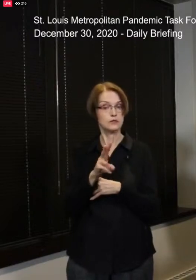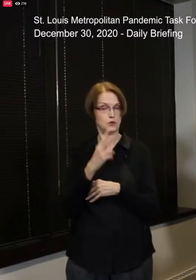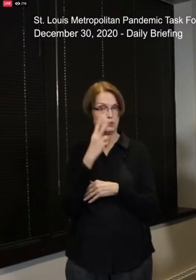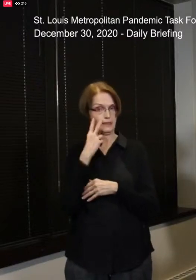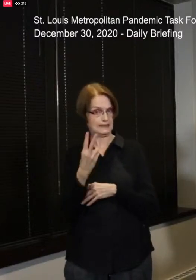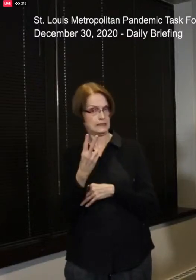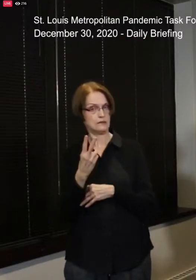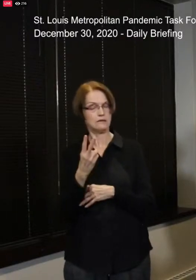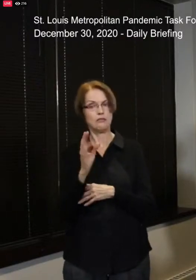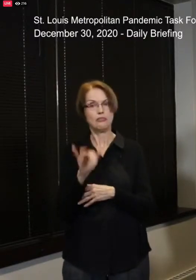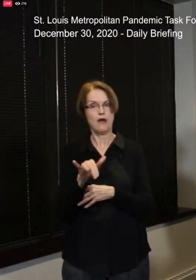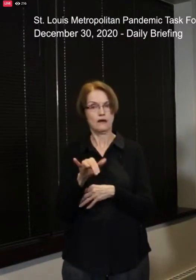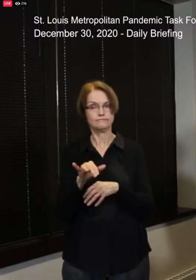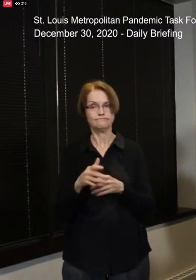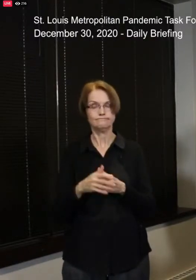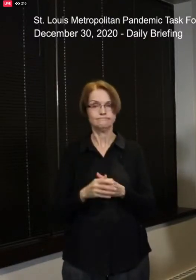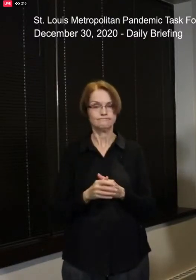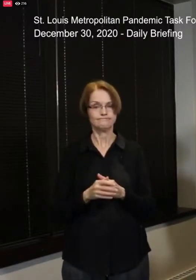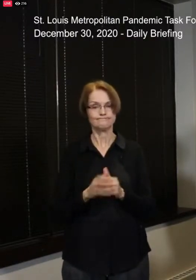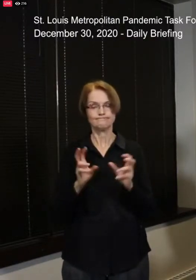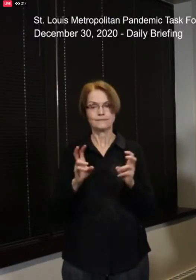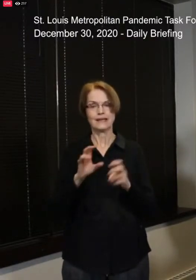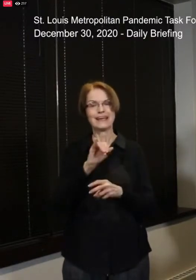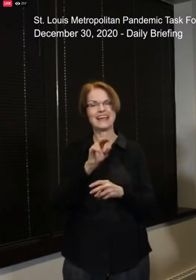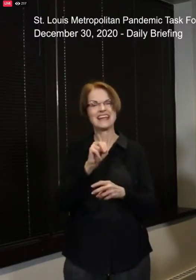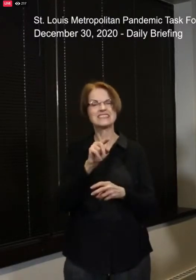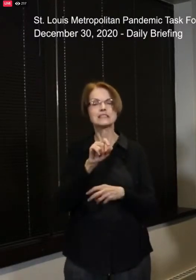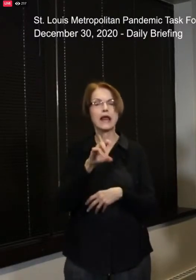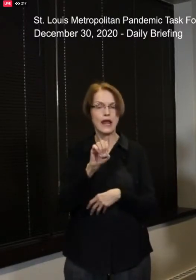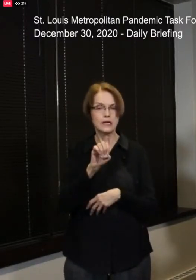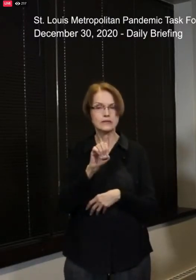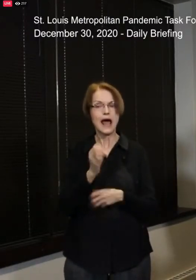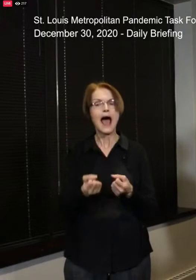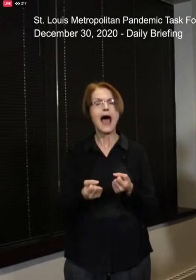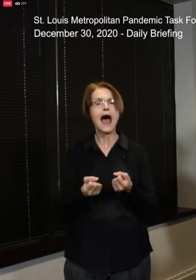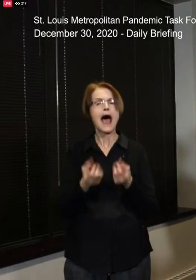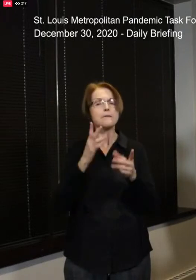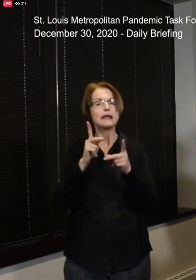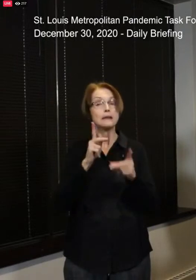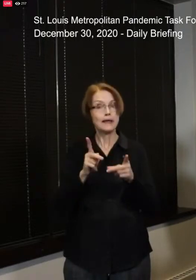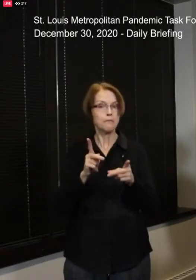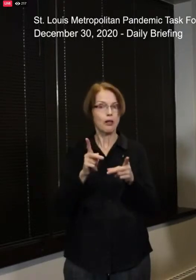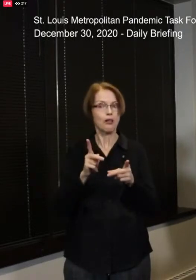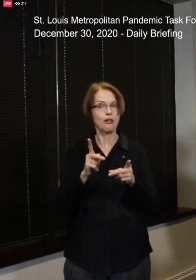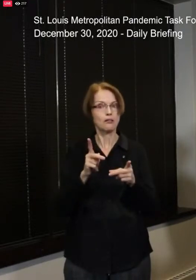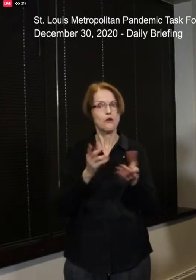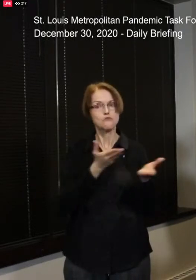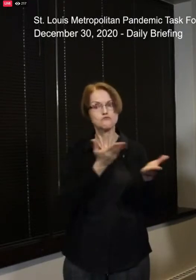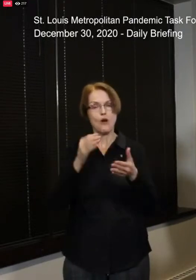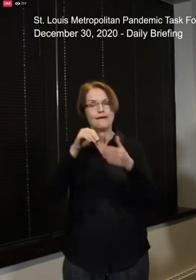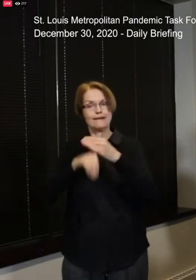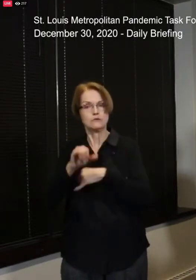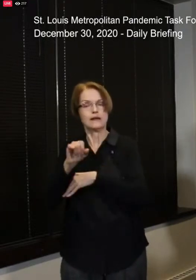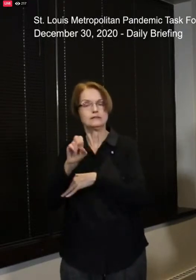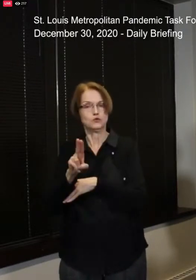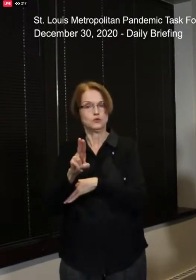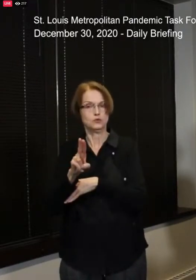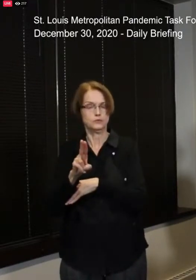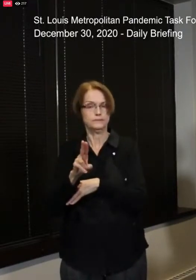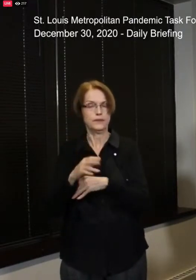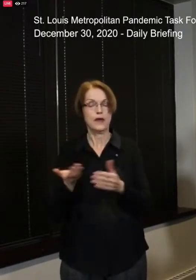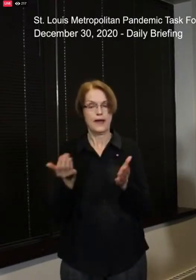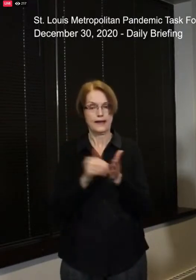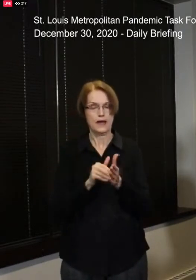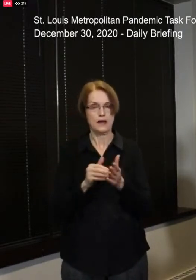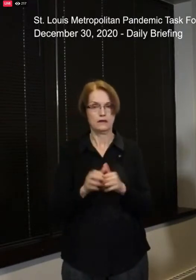as what's called an incidence, so that you're tracking the number of people that are going into the intensive care unit,